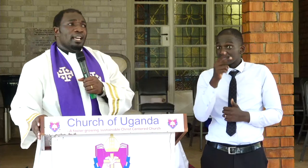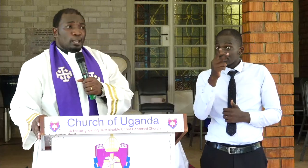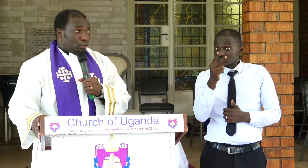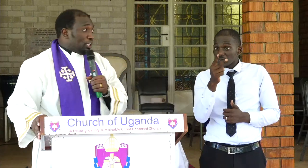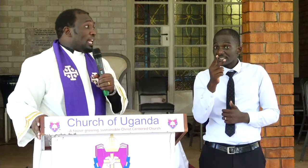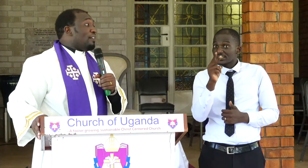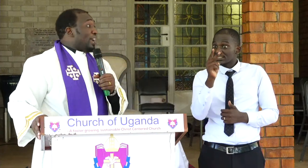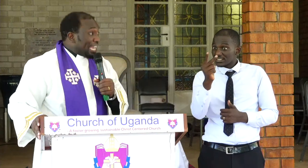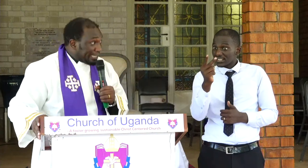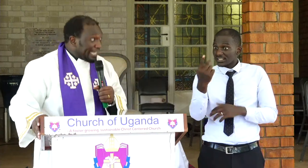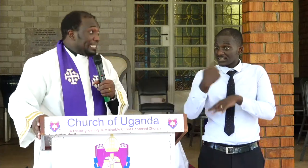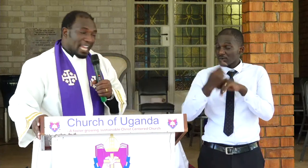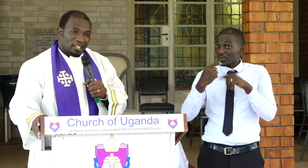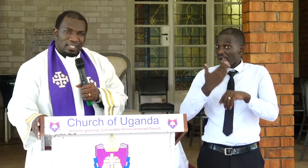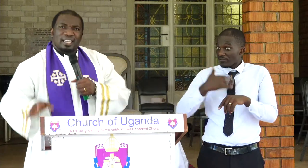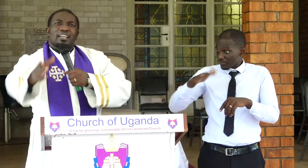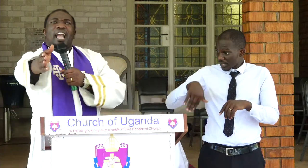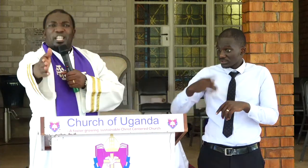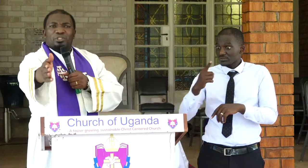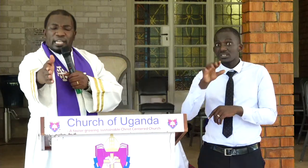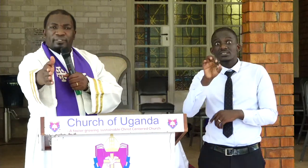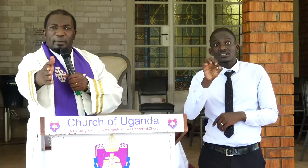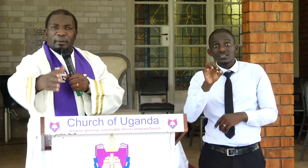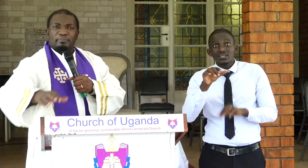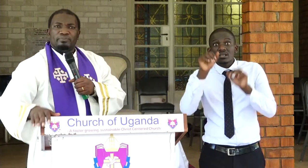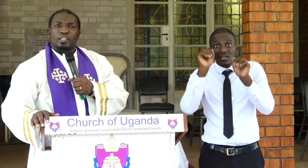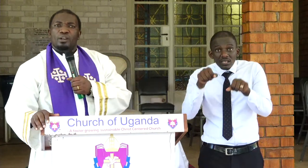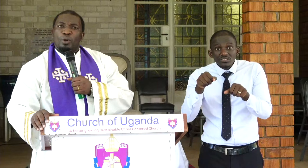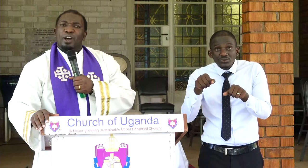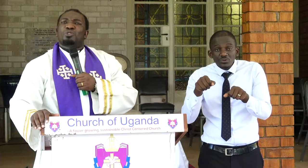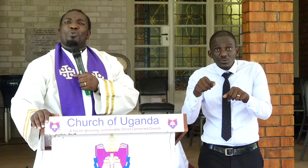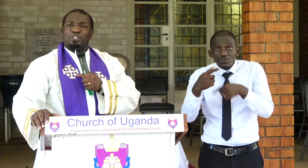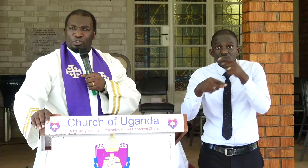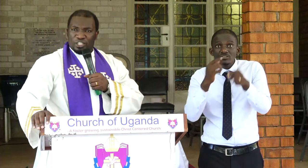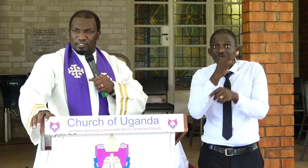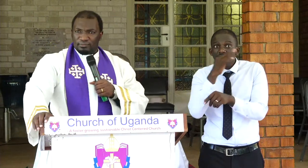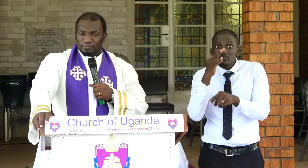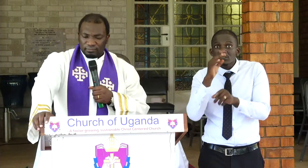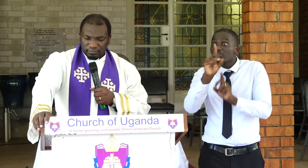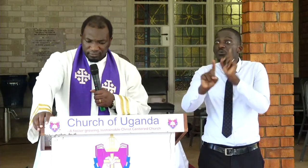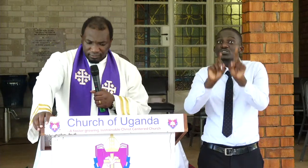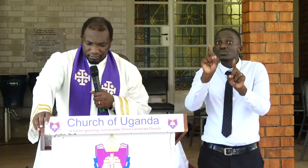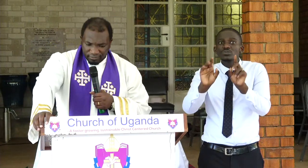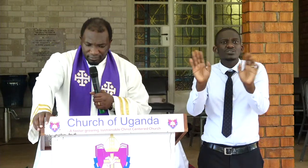day, and we still have 18 days. Can you take them up without questioning?